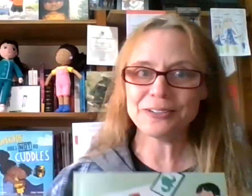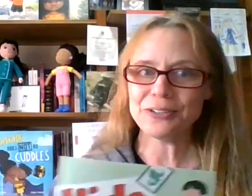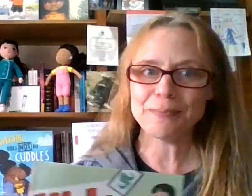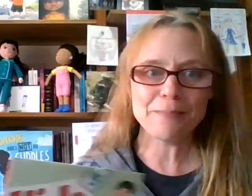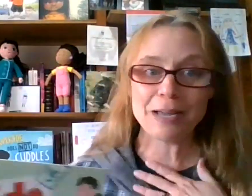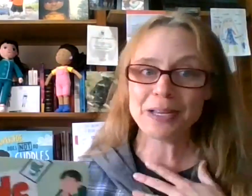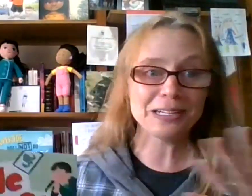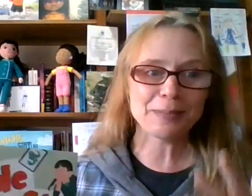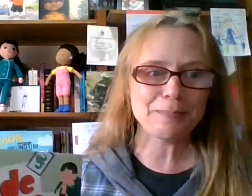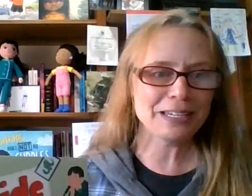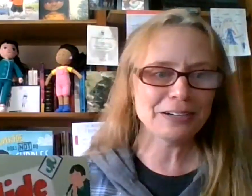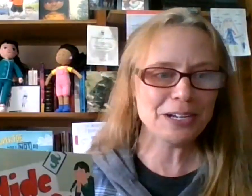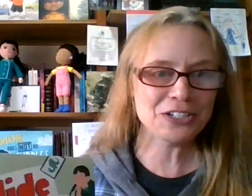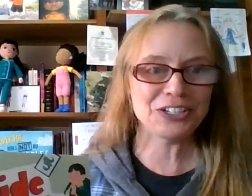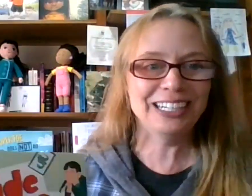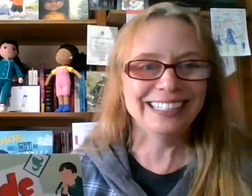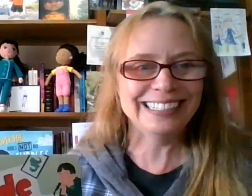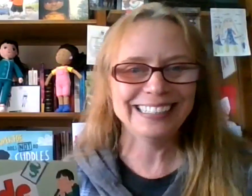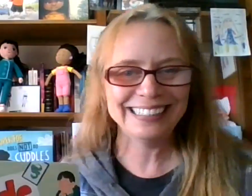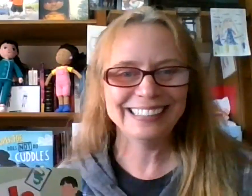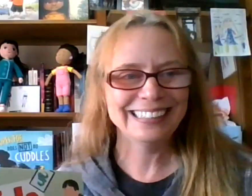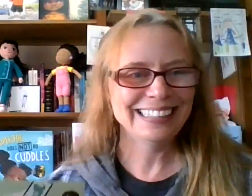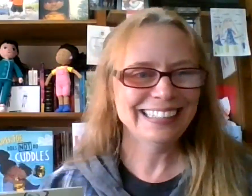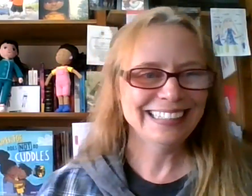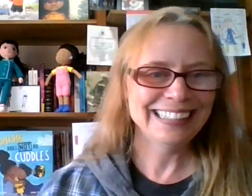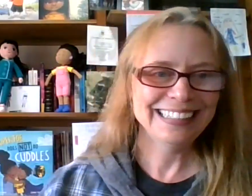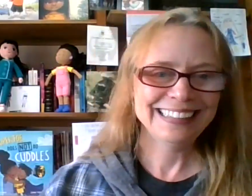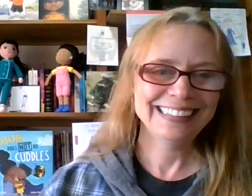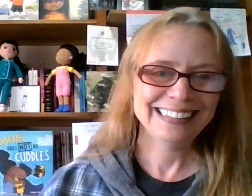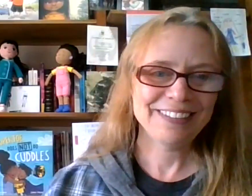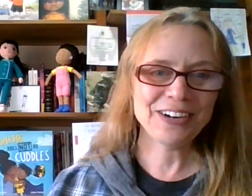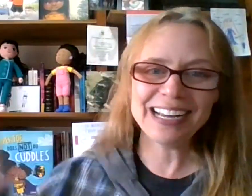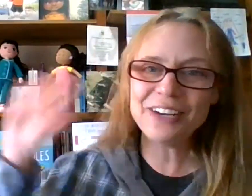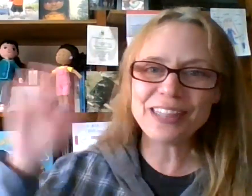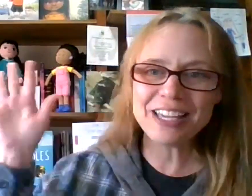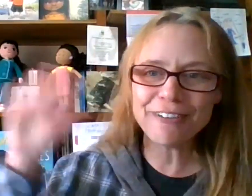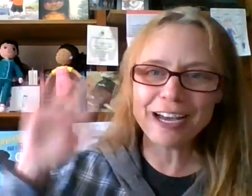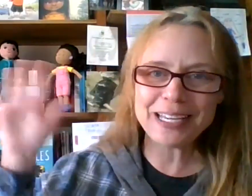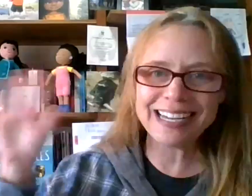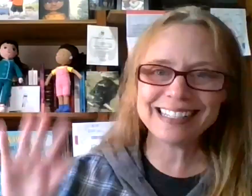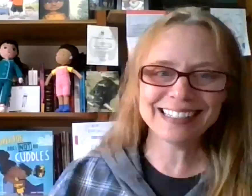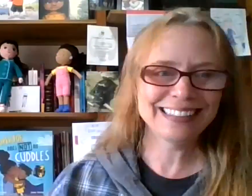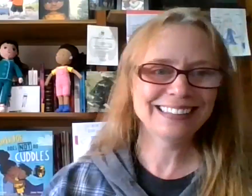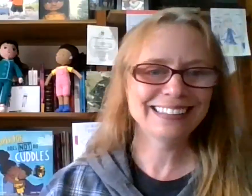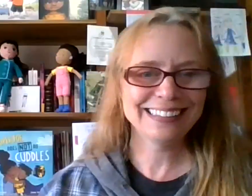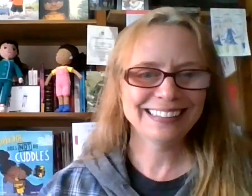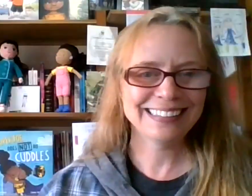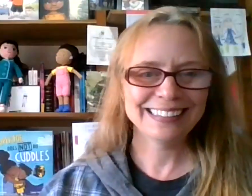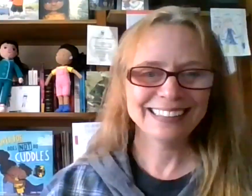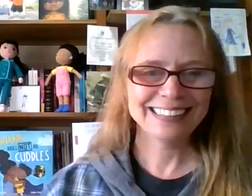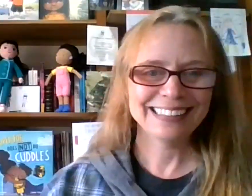once. So I don't know. My parents might be there. I'm not sure. I love seeing that. So hello. Thank you for coming, guys. I